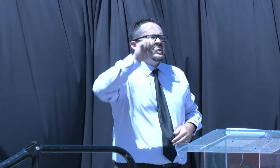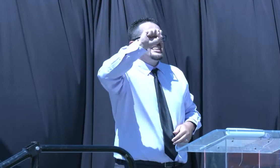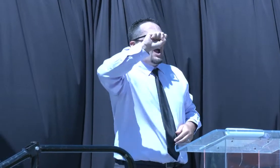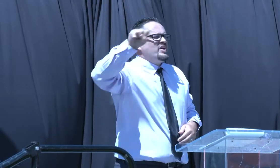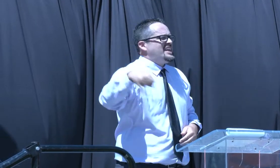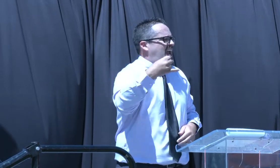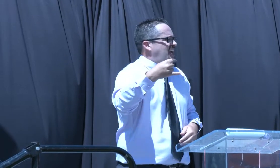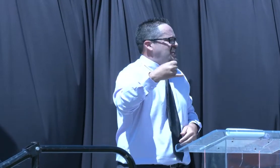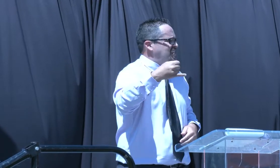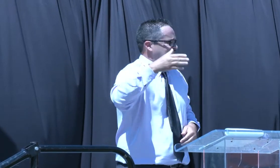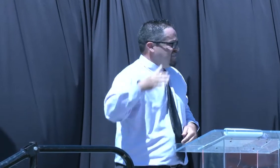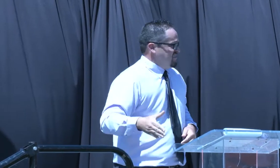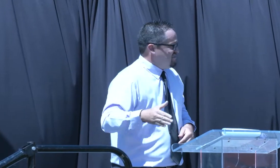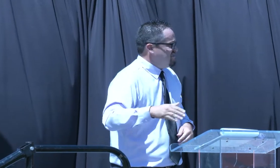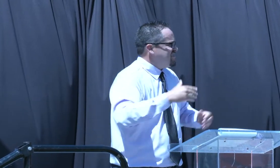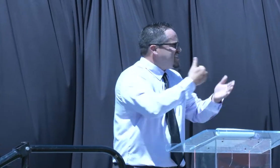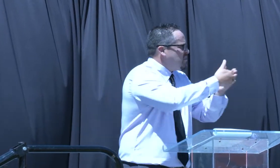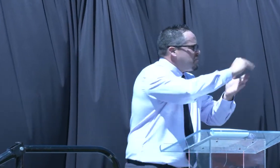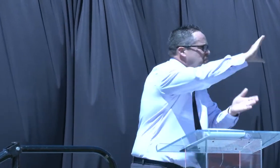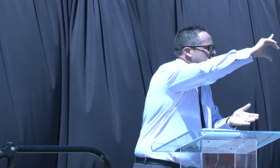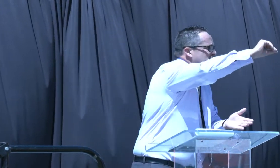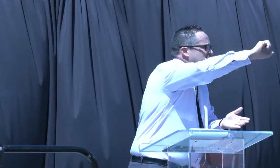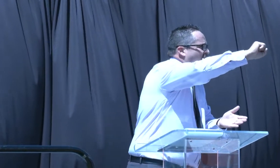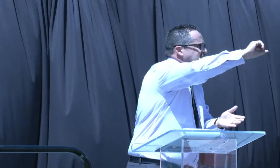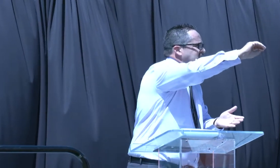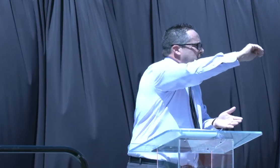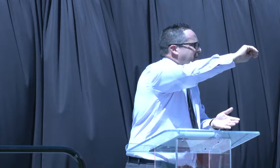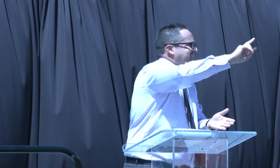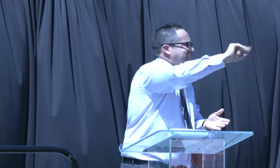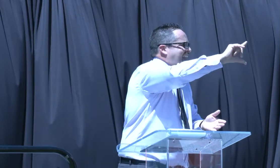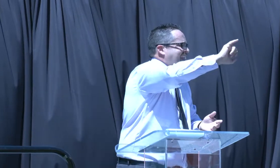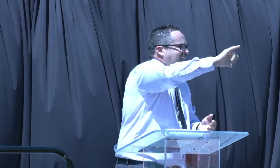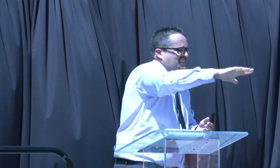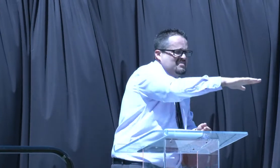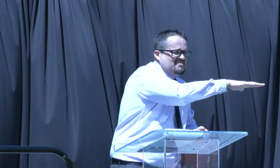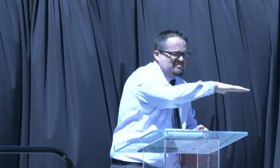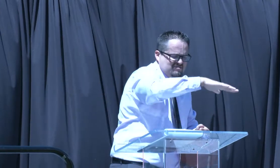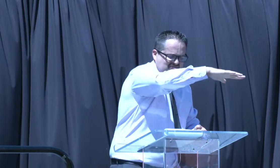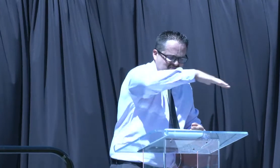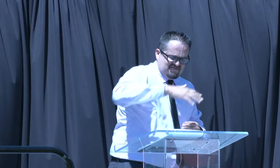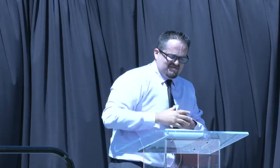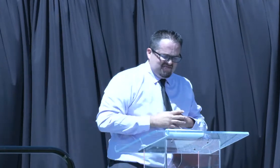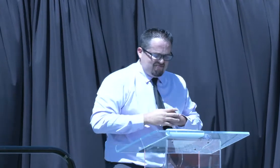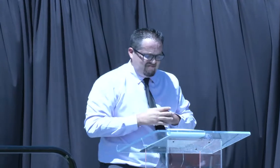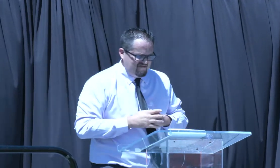I grew up on the south side of San Jose, in the Blossom Valley.